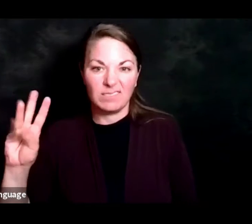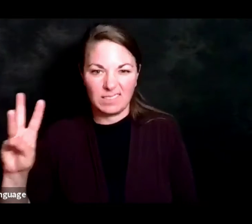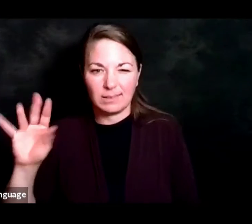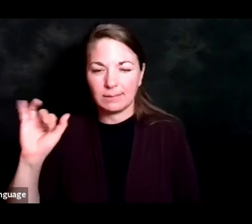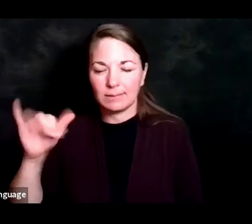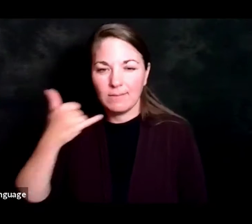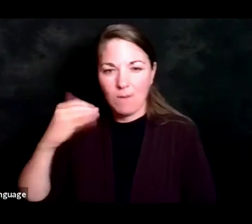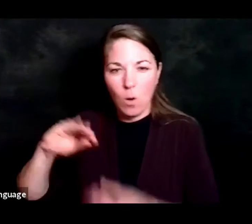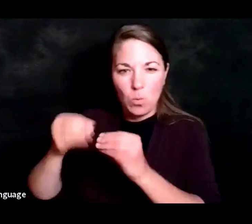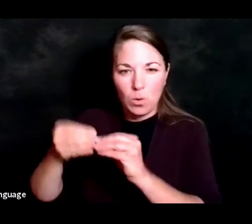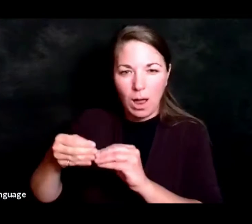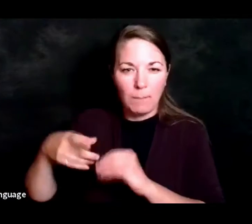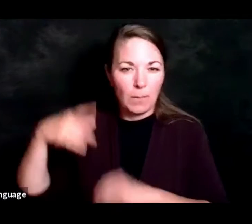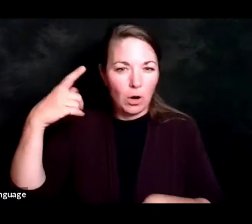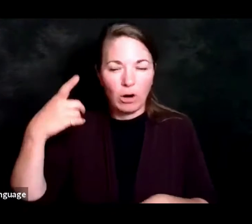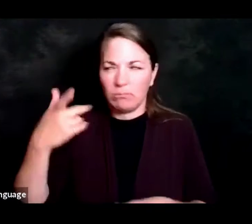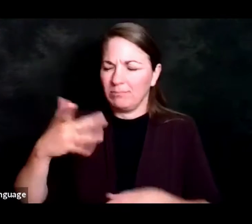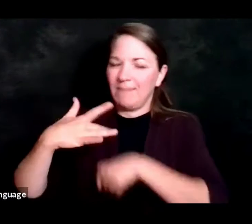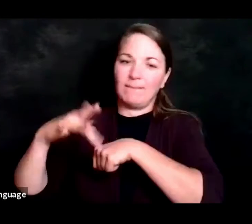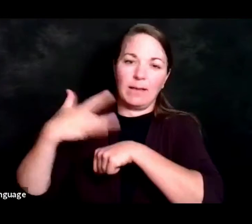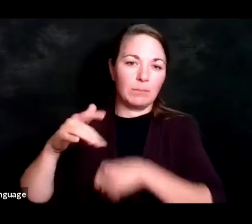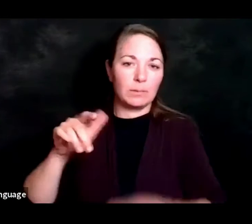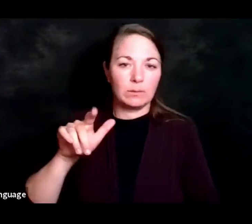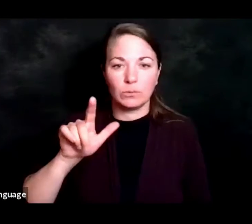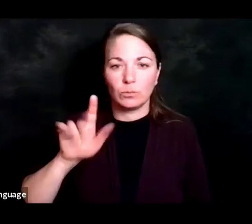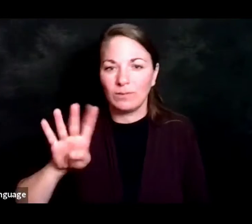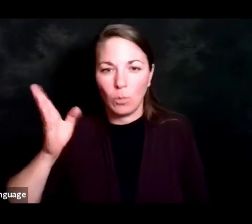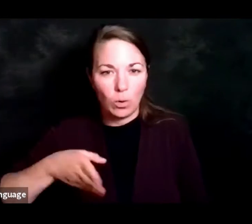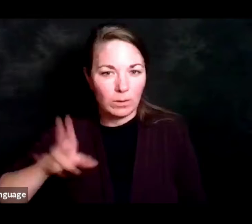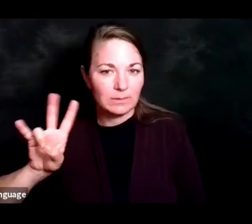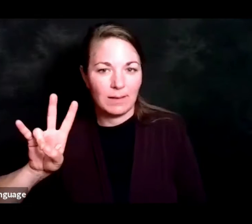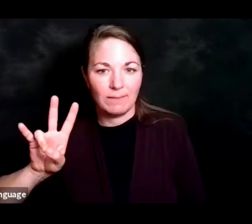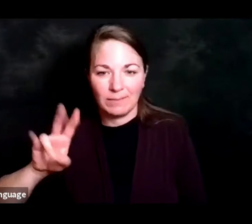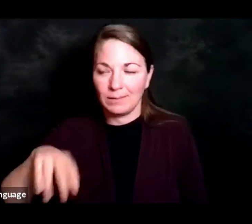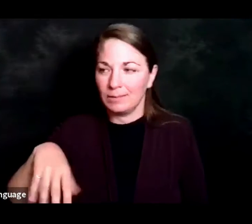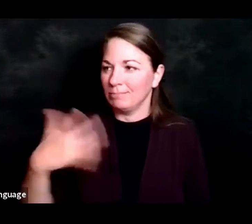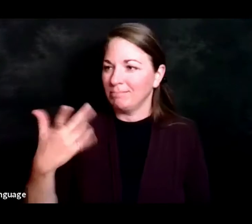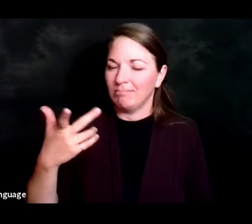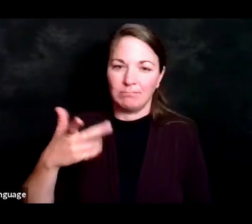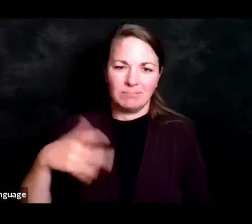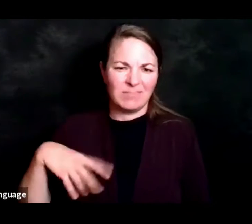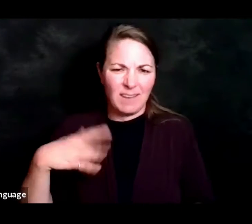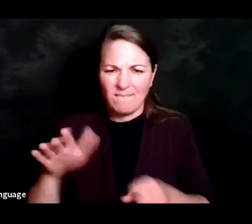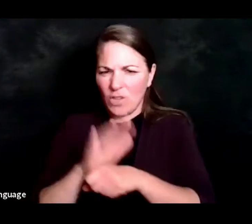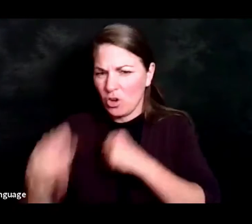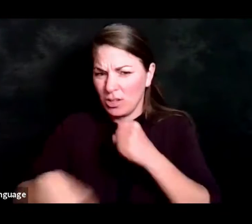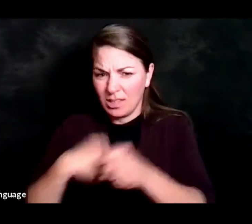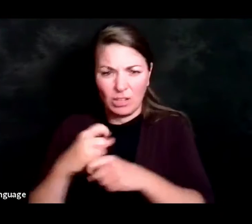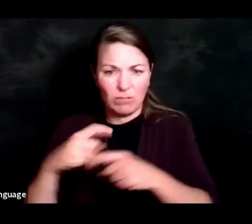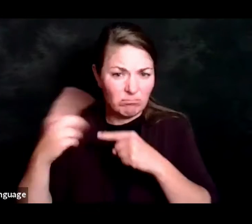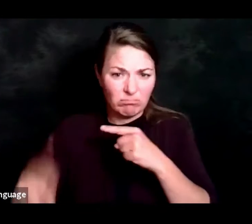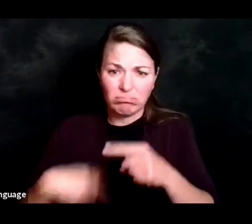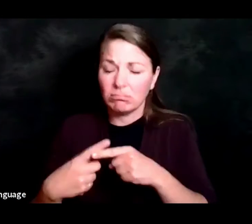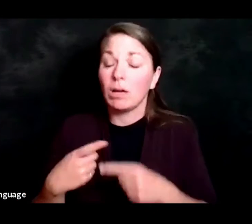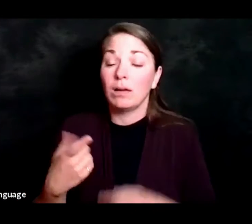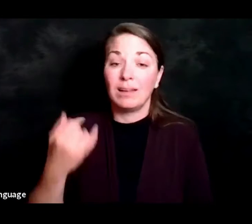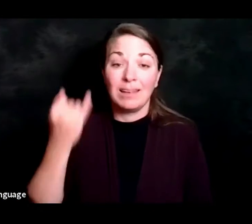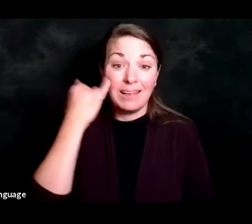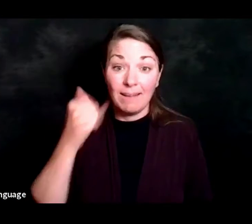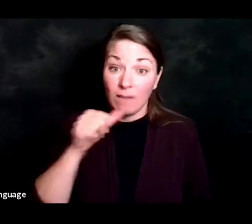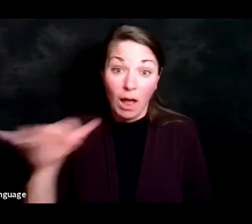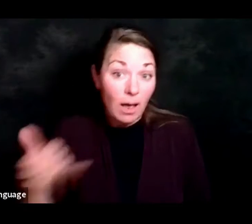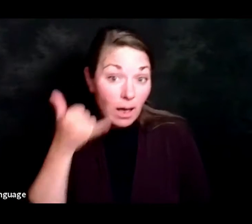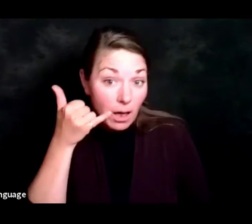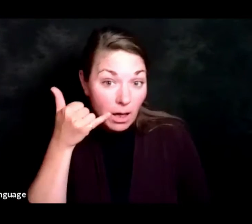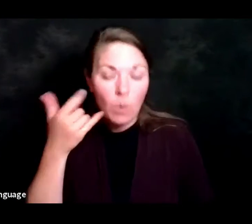503-990-5556. That line is available 24/7, 365, and if we don't pick up immediately, leave us a message and we'll call